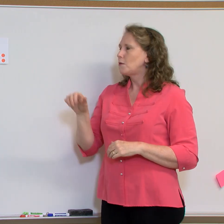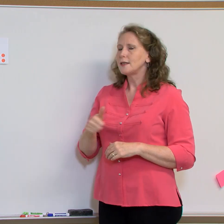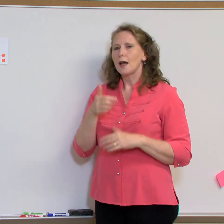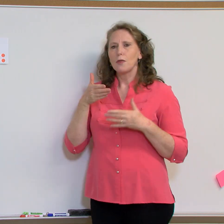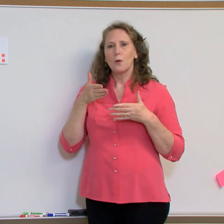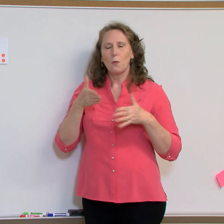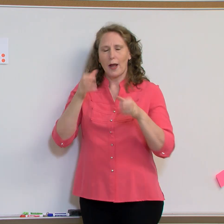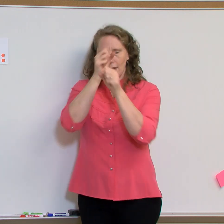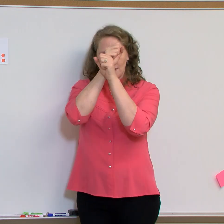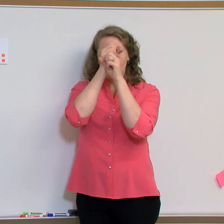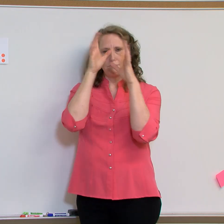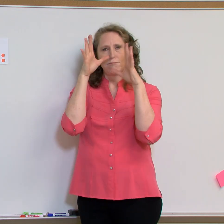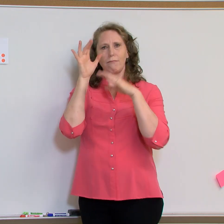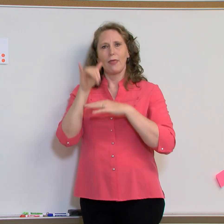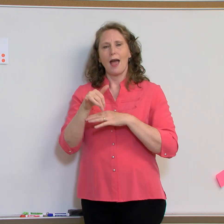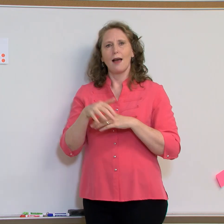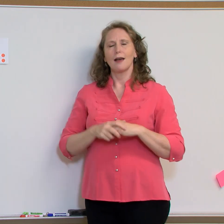it?